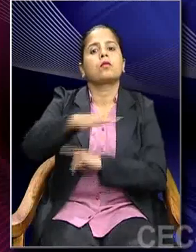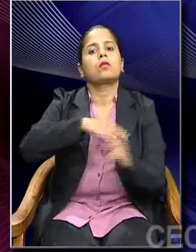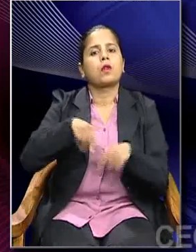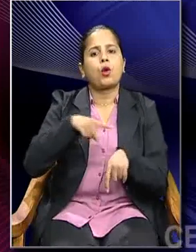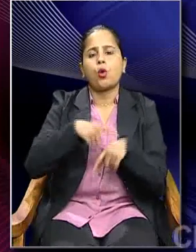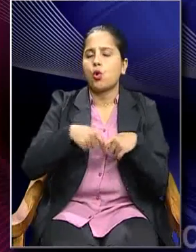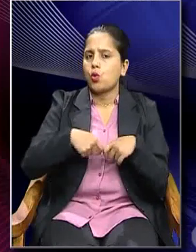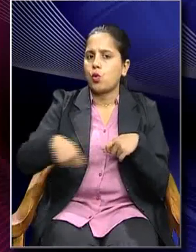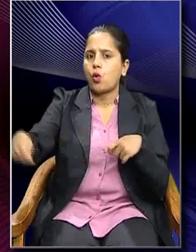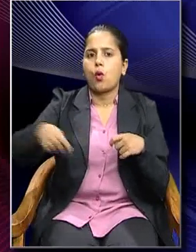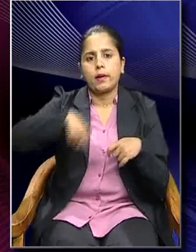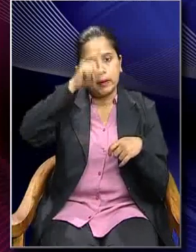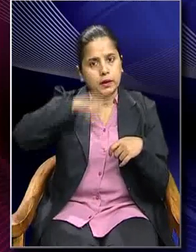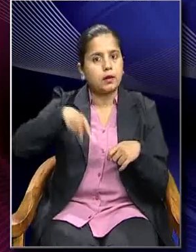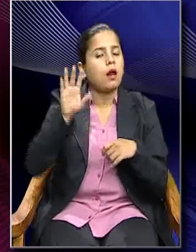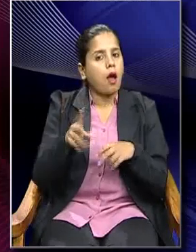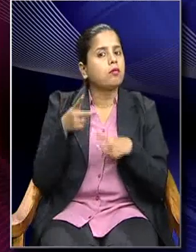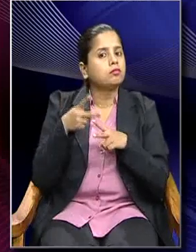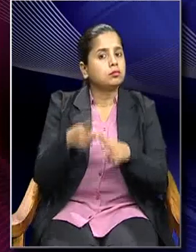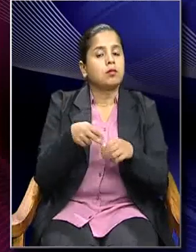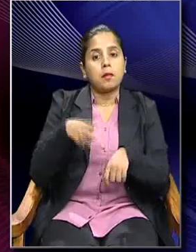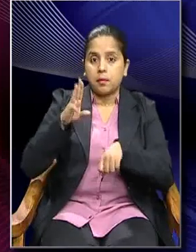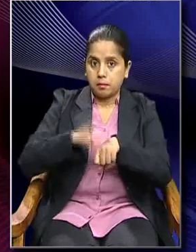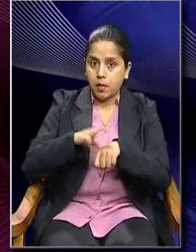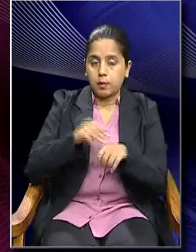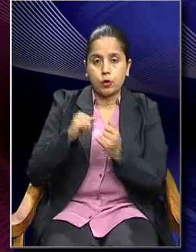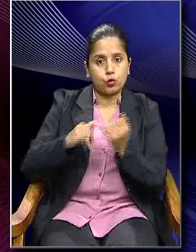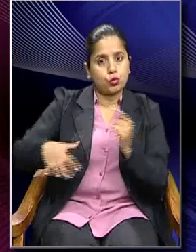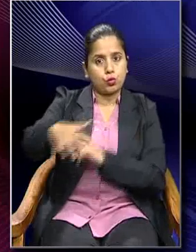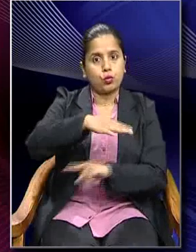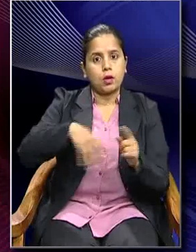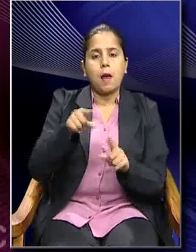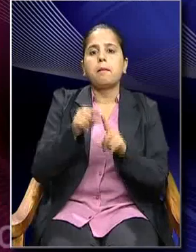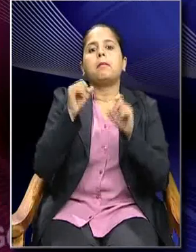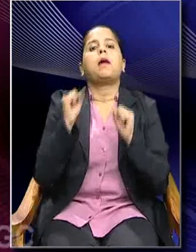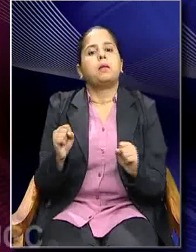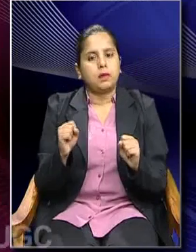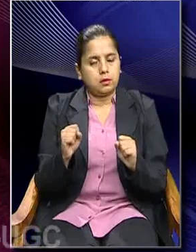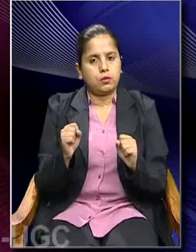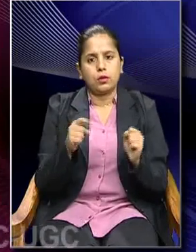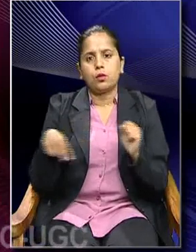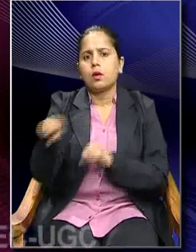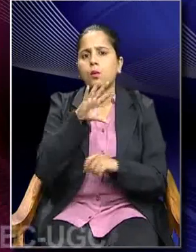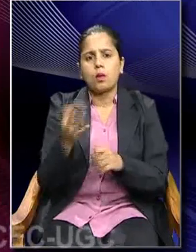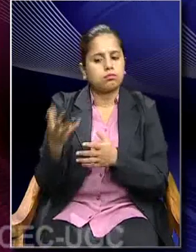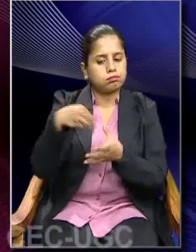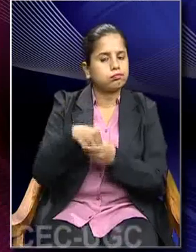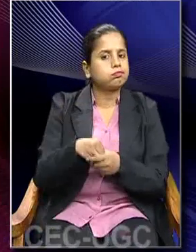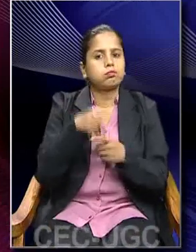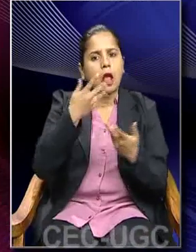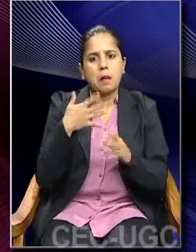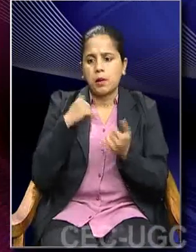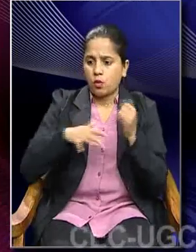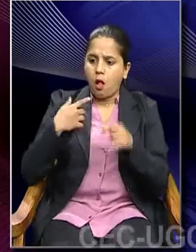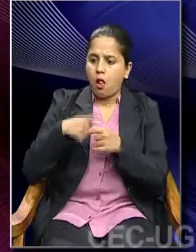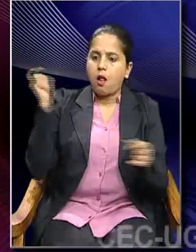long lasting and enduring. So membership in a society is permanent. You cannot involuntarily leave a